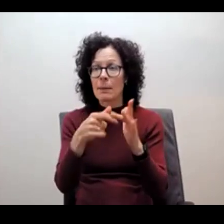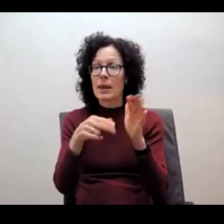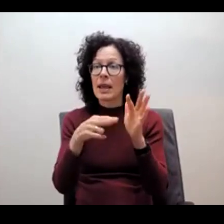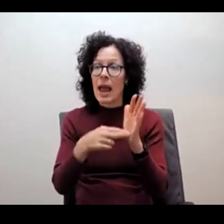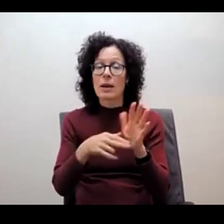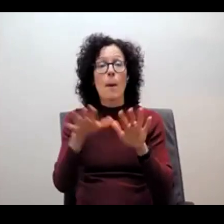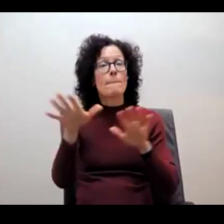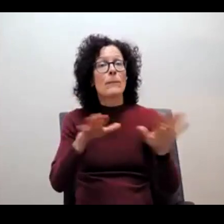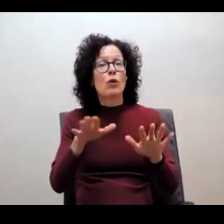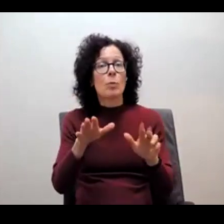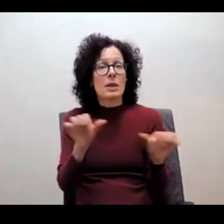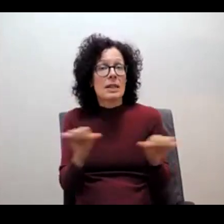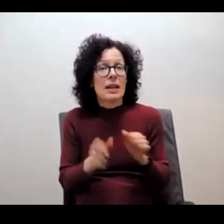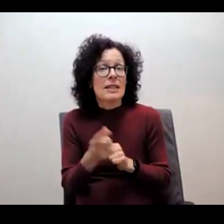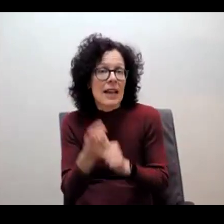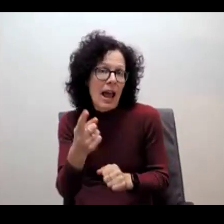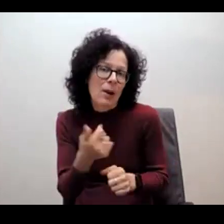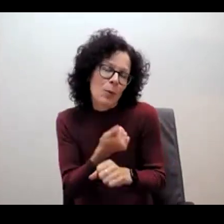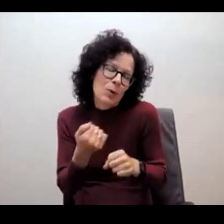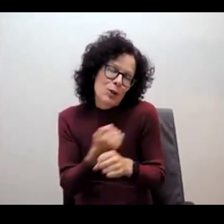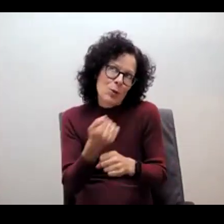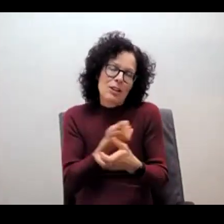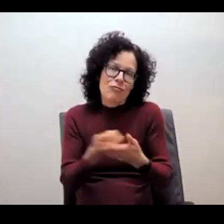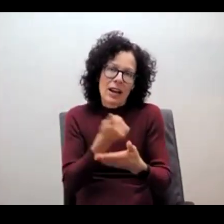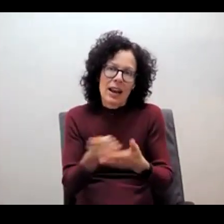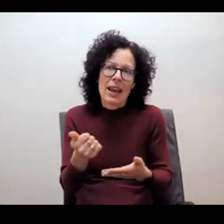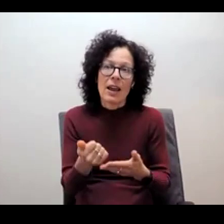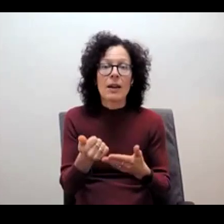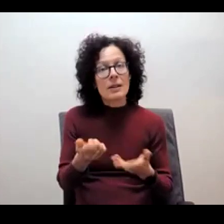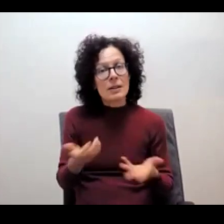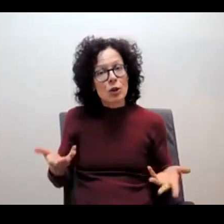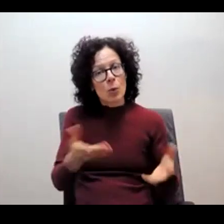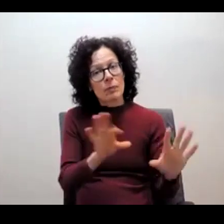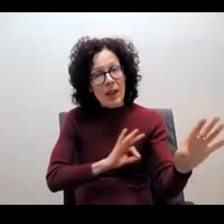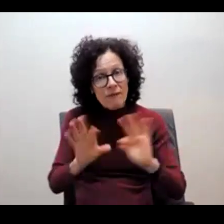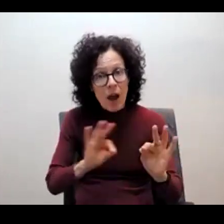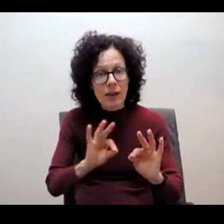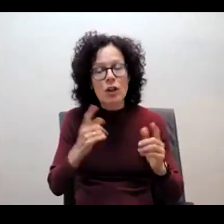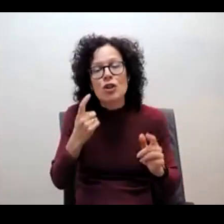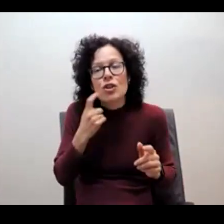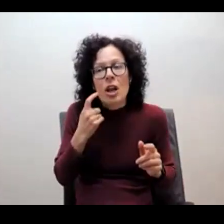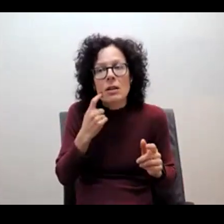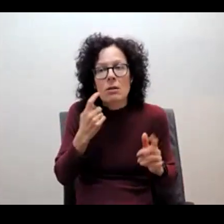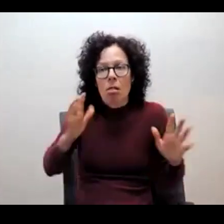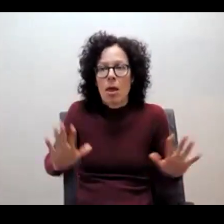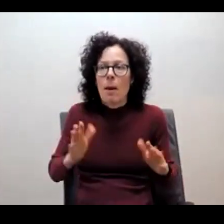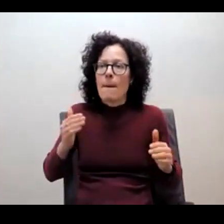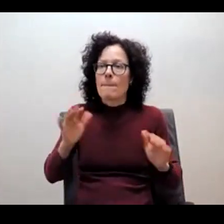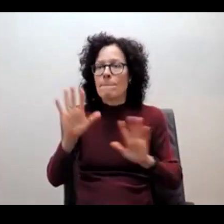regularly to invite gentle movement into the day. They are developed for people with chronic pain. For